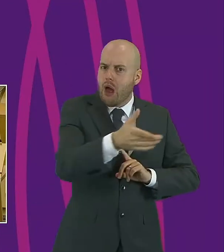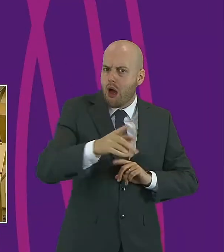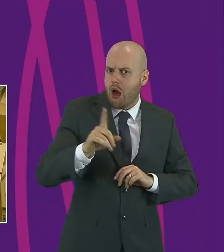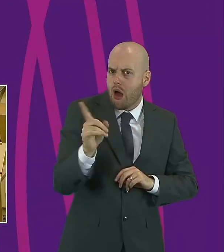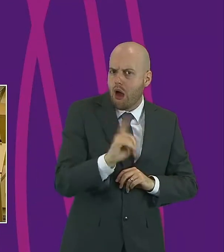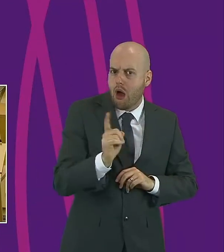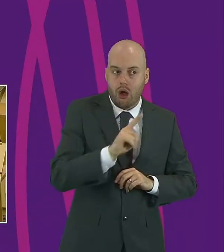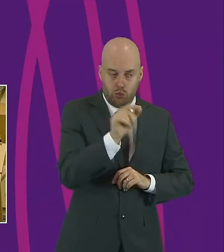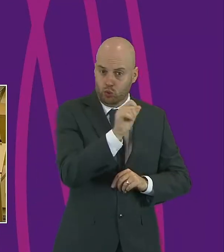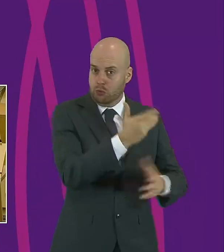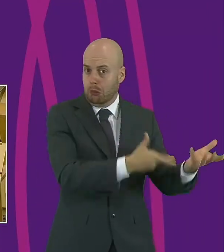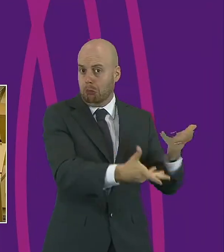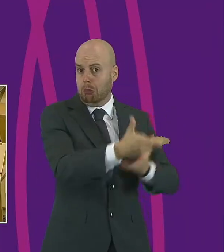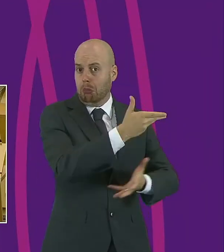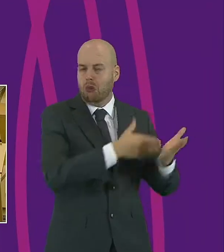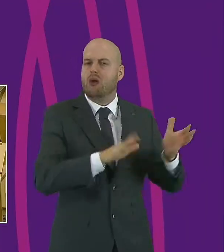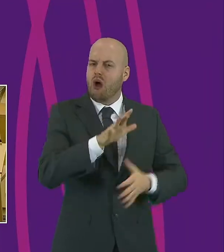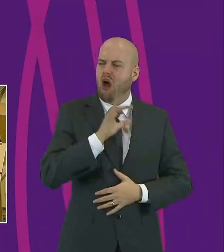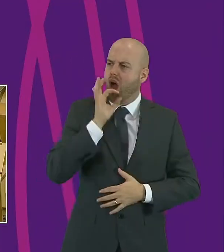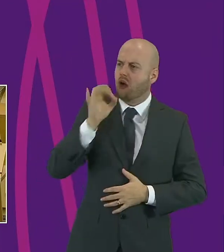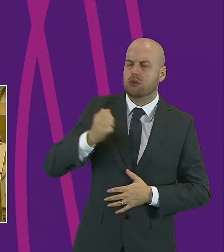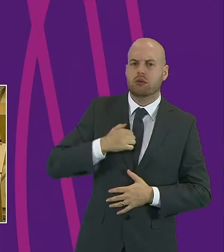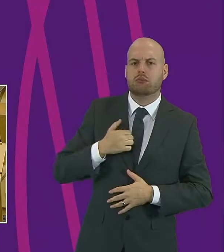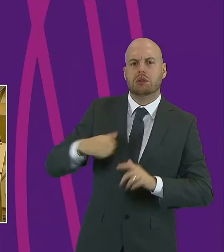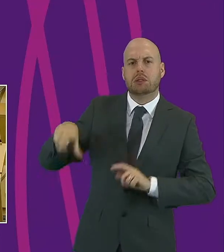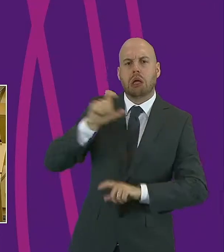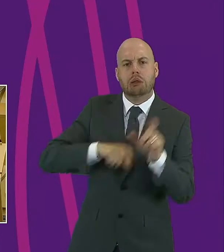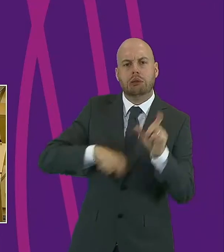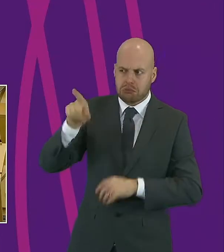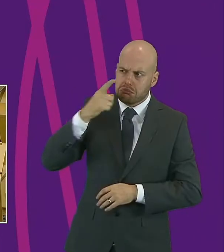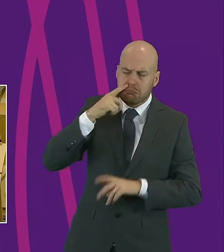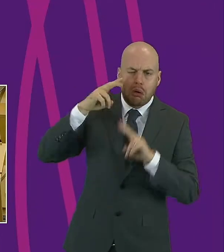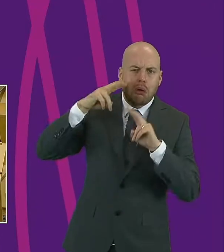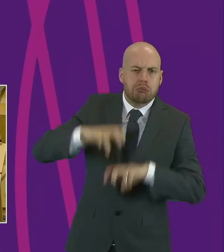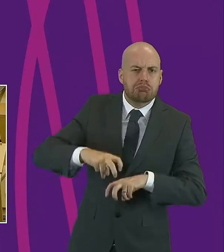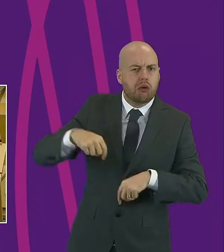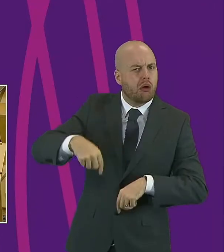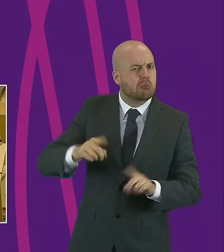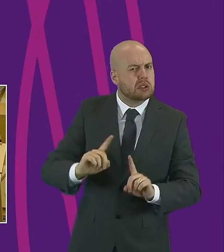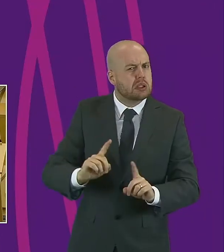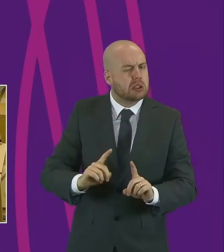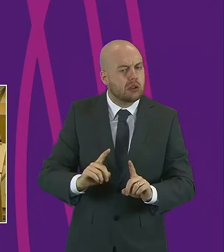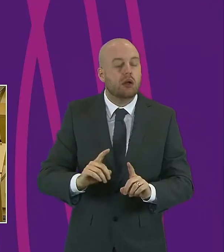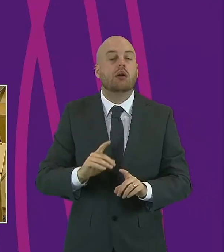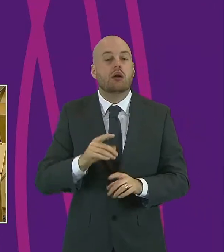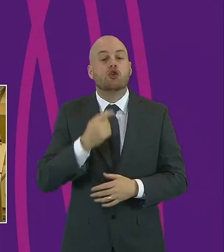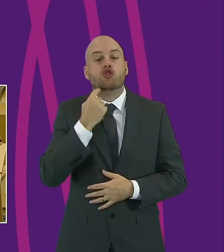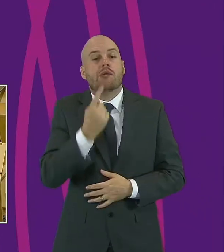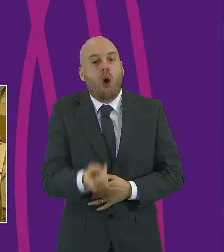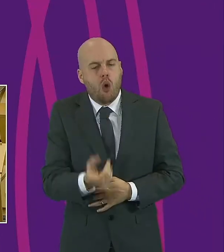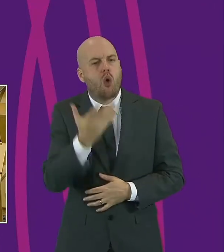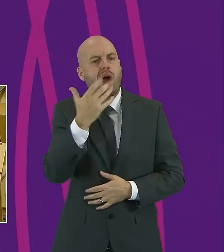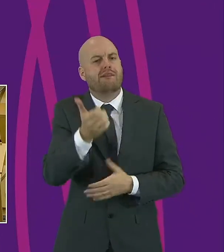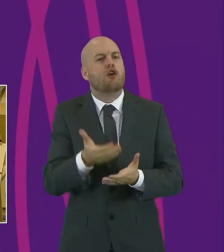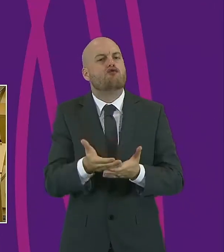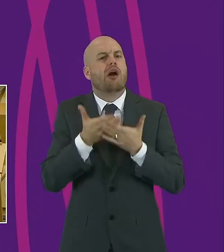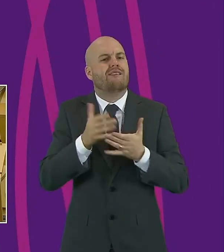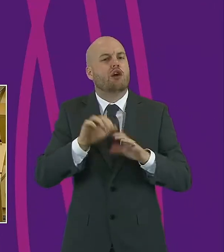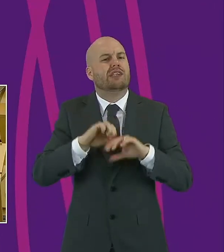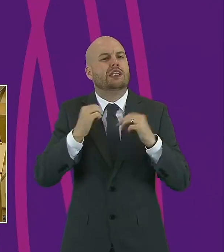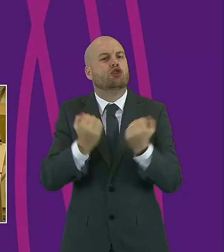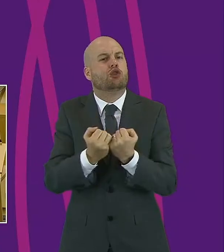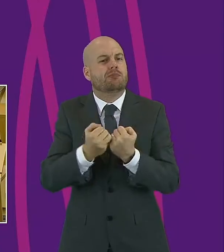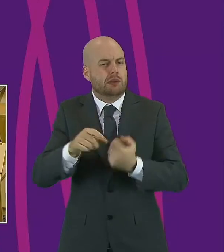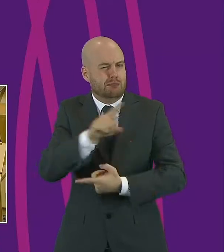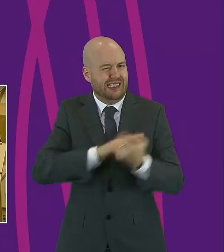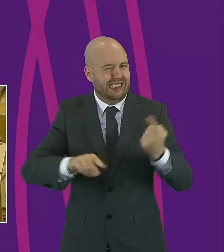that. The Deputy First Minister will chair a meeting of the Education Recovery Group tomorrow, and we will consider